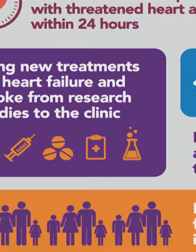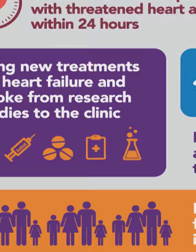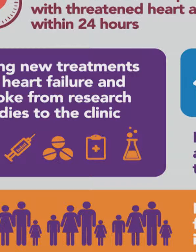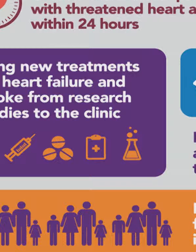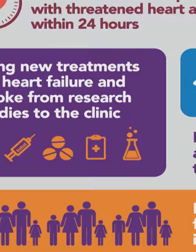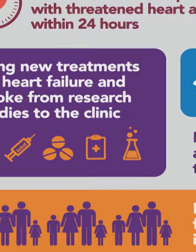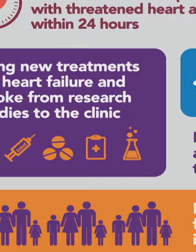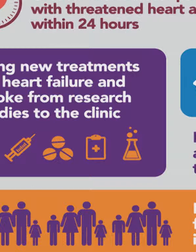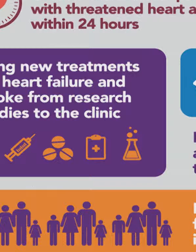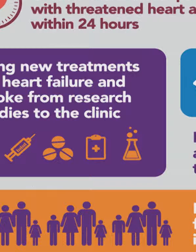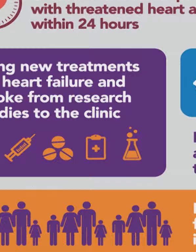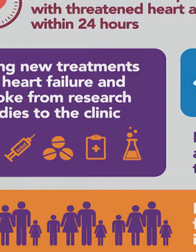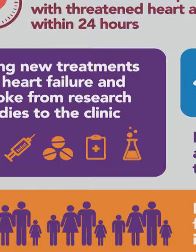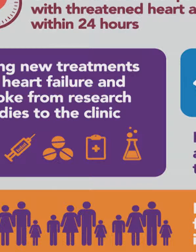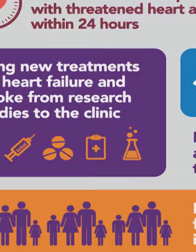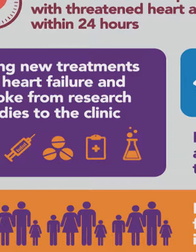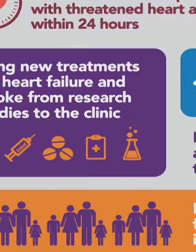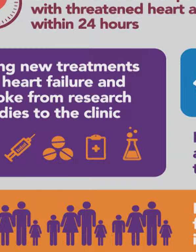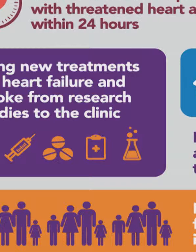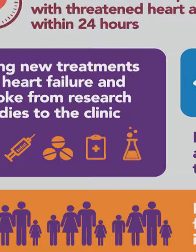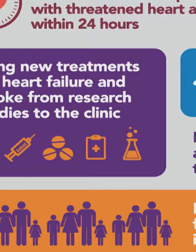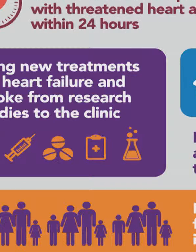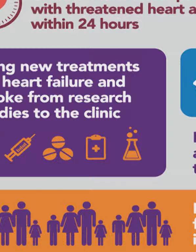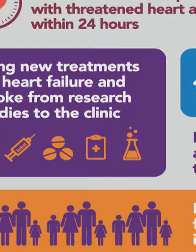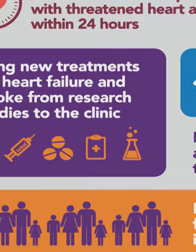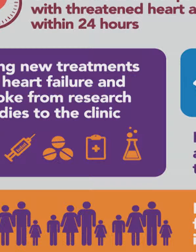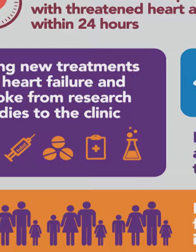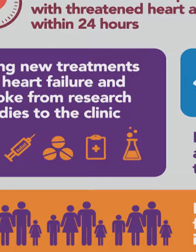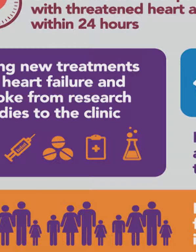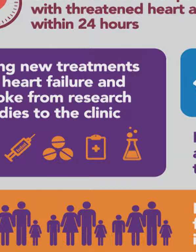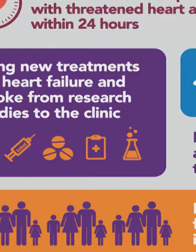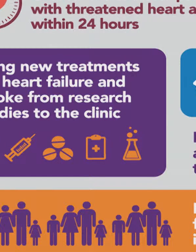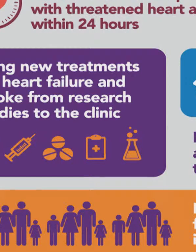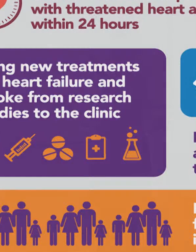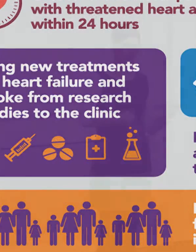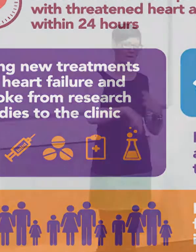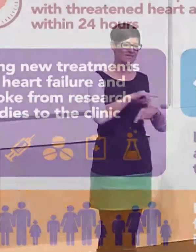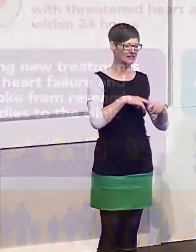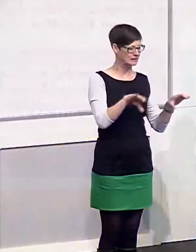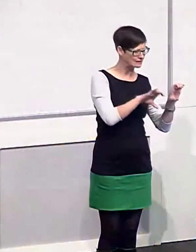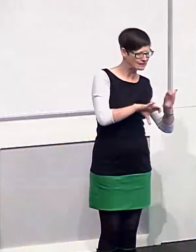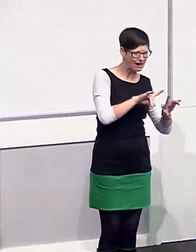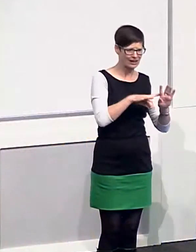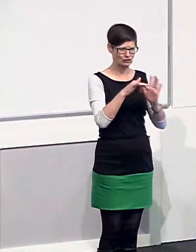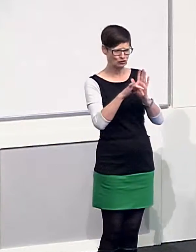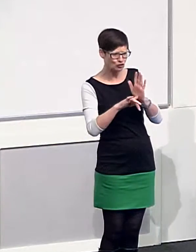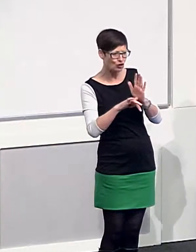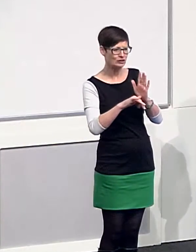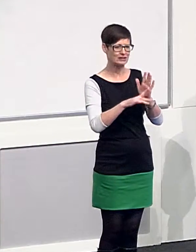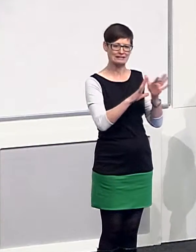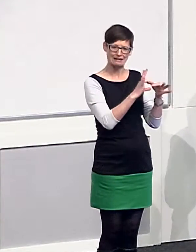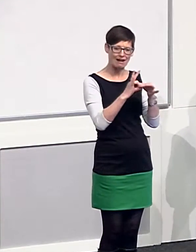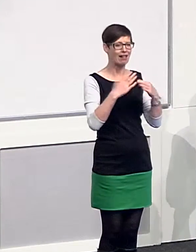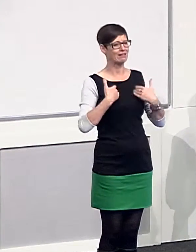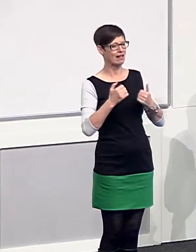next generation of outstanding cardiovascular scientists and physicians and surgeons and allied health professionals in